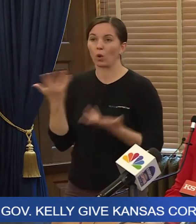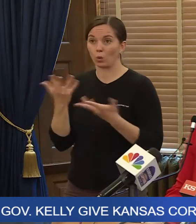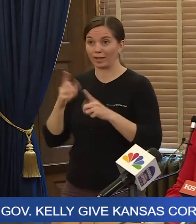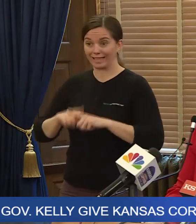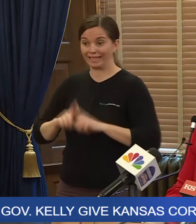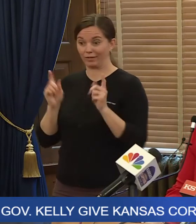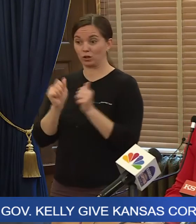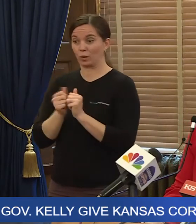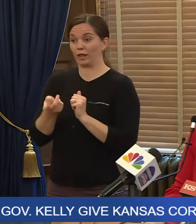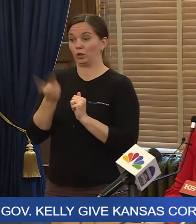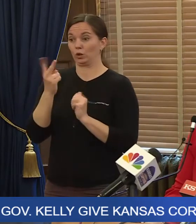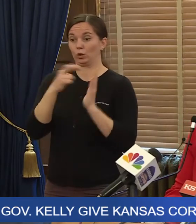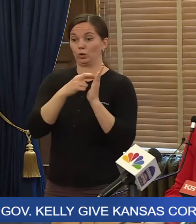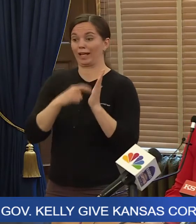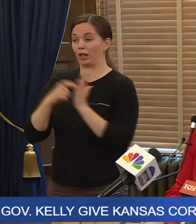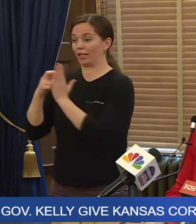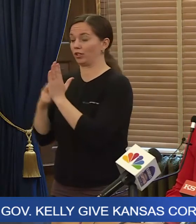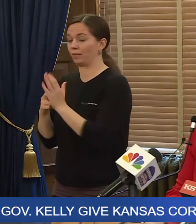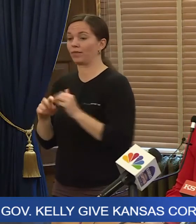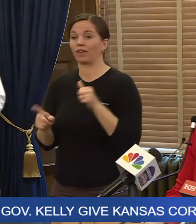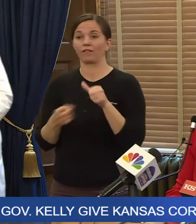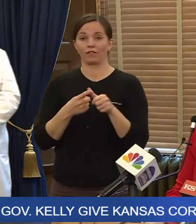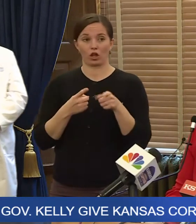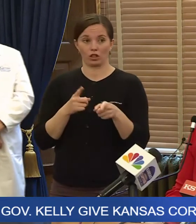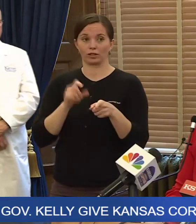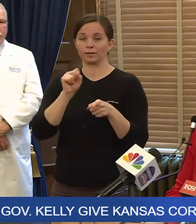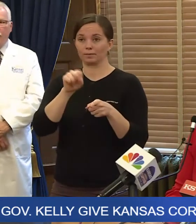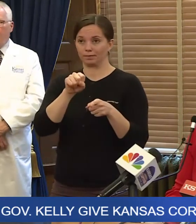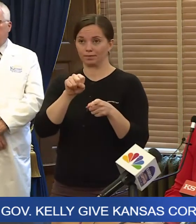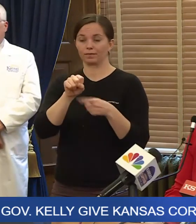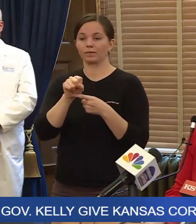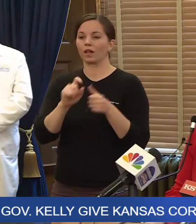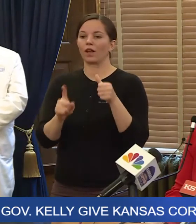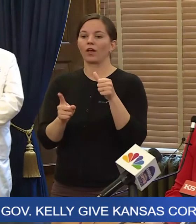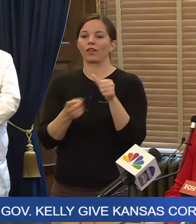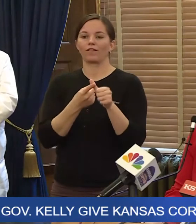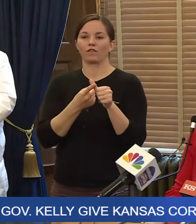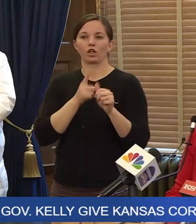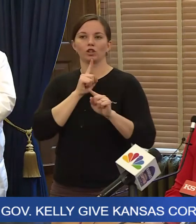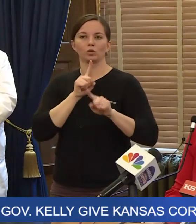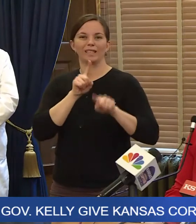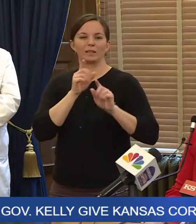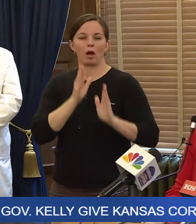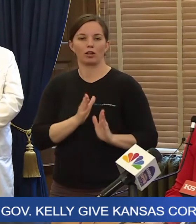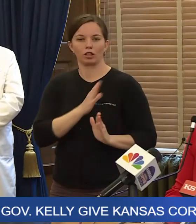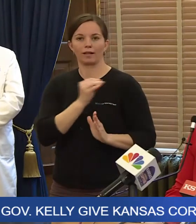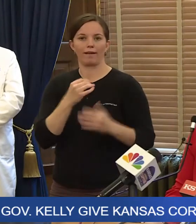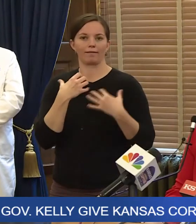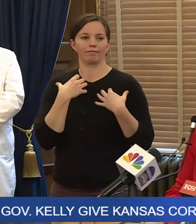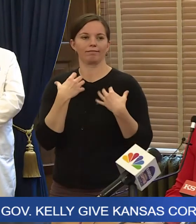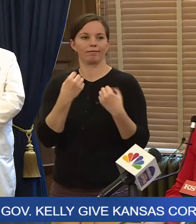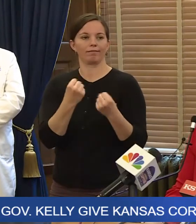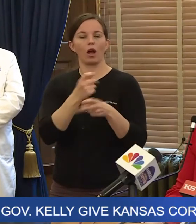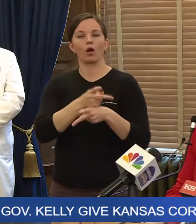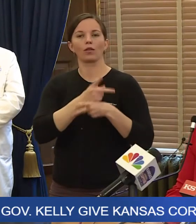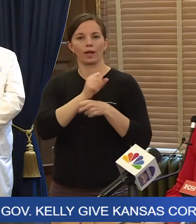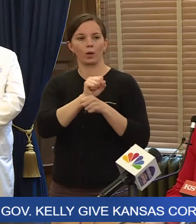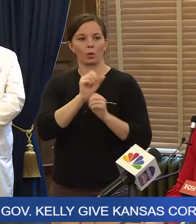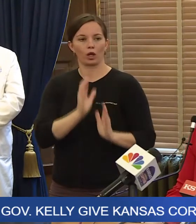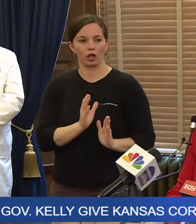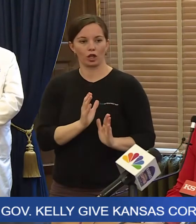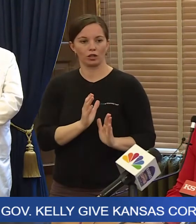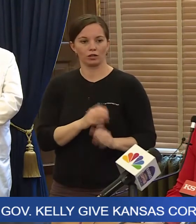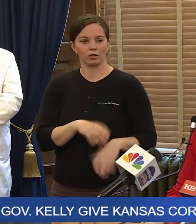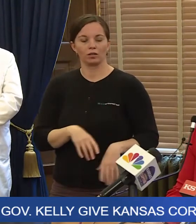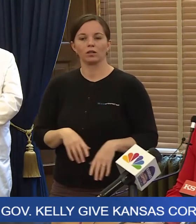between the two regulations. So the first one did cover just first responders and healthcare workers. And then part